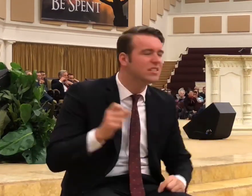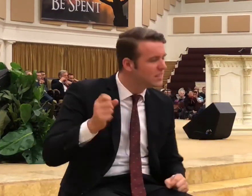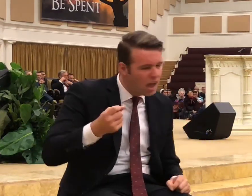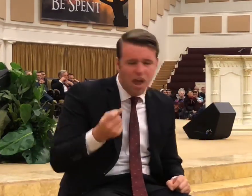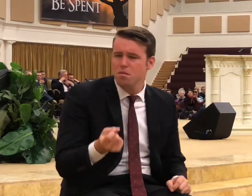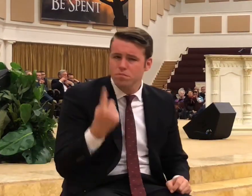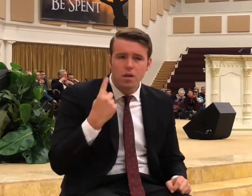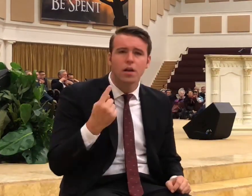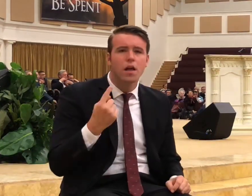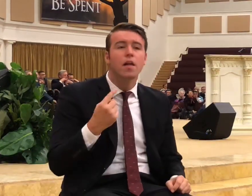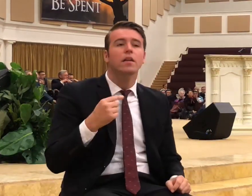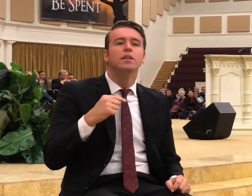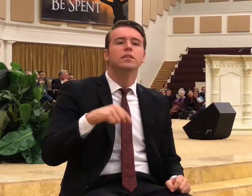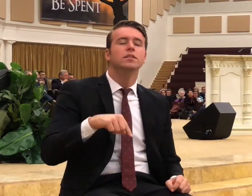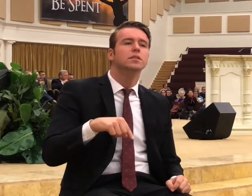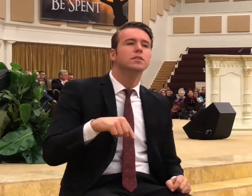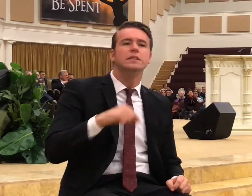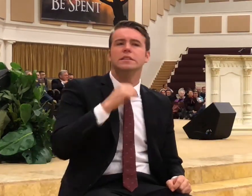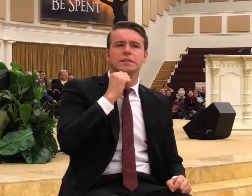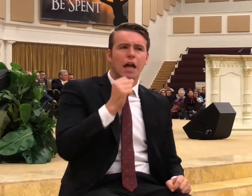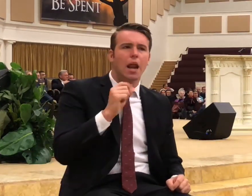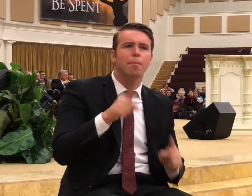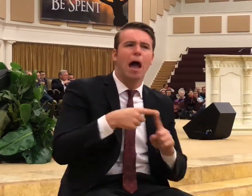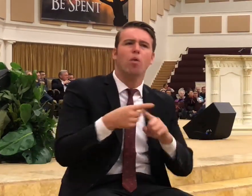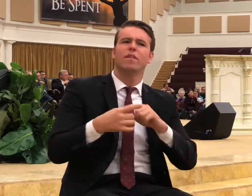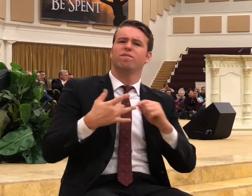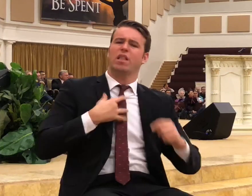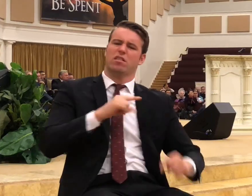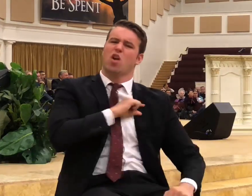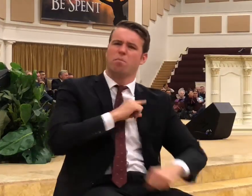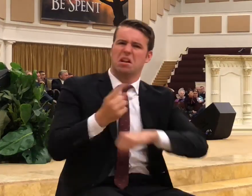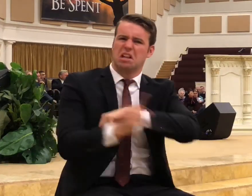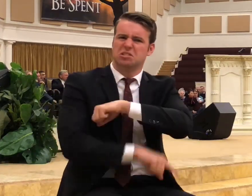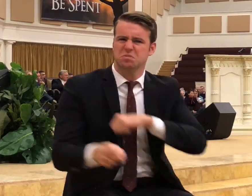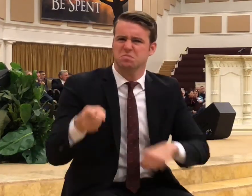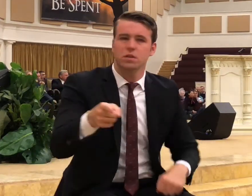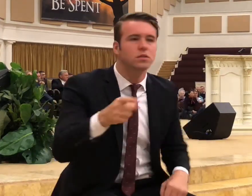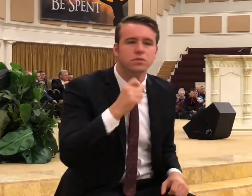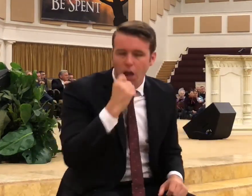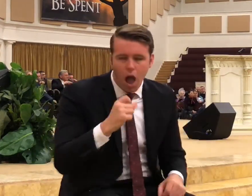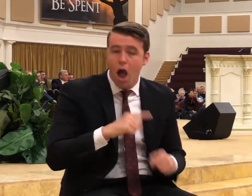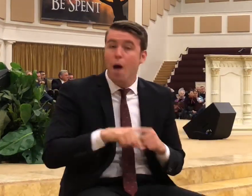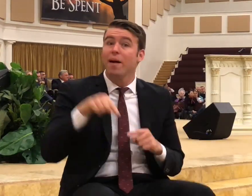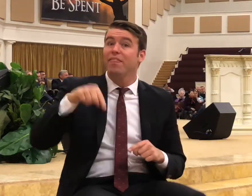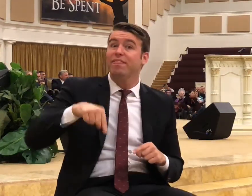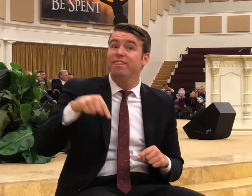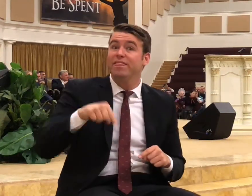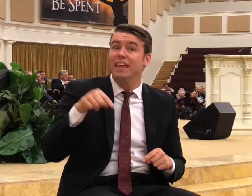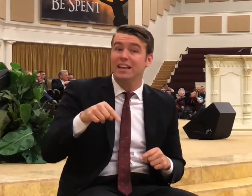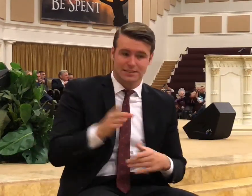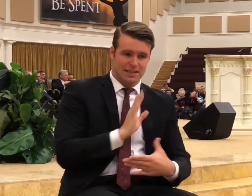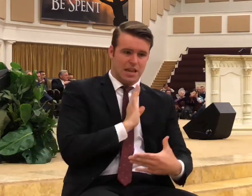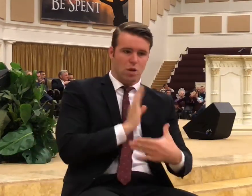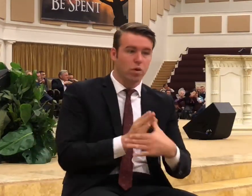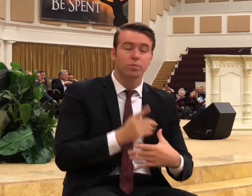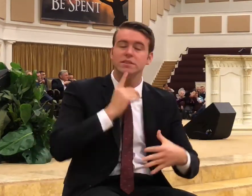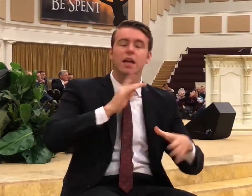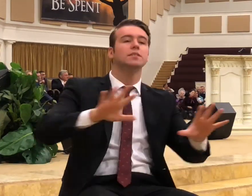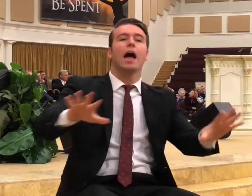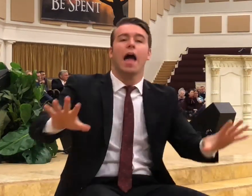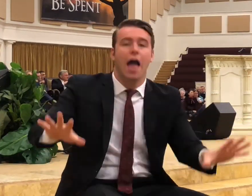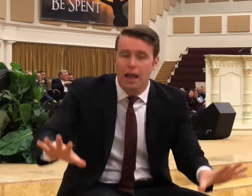This isn't about condemnation. But I will tell you what it is. This is a chirological interruption that says,